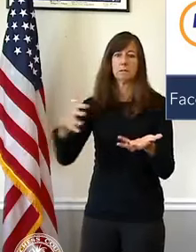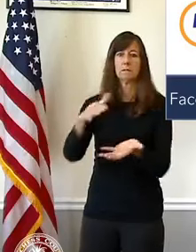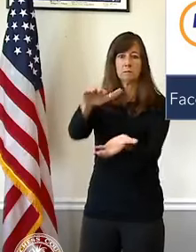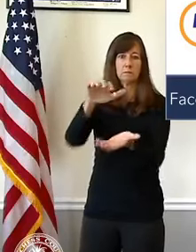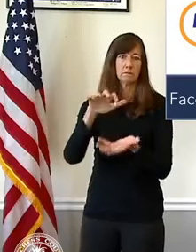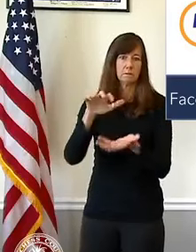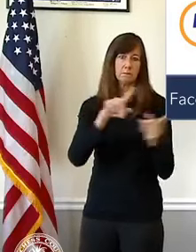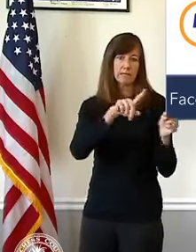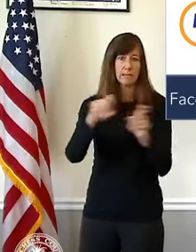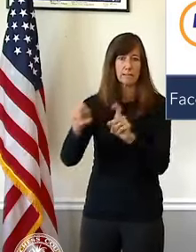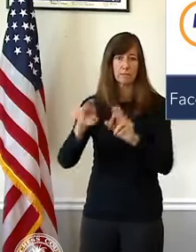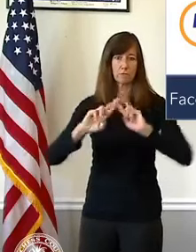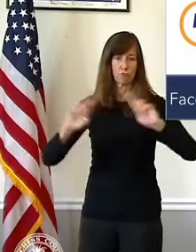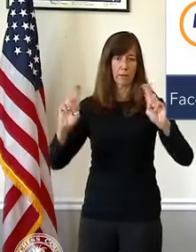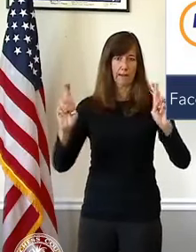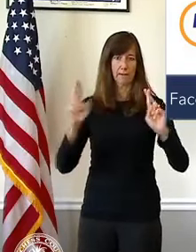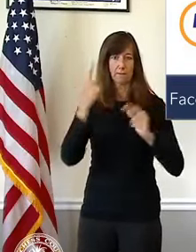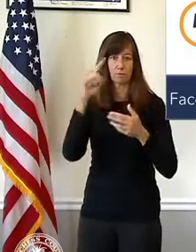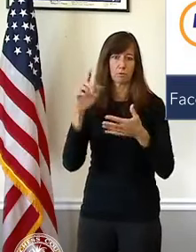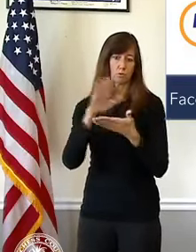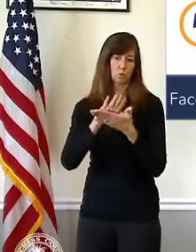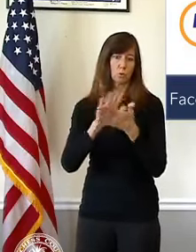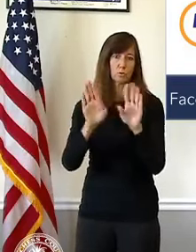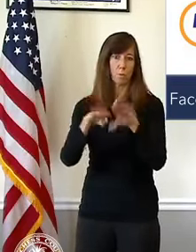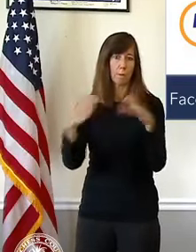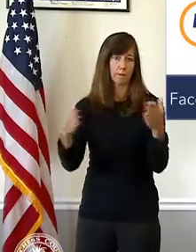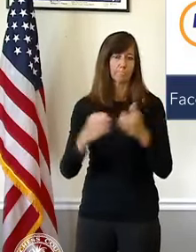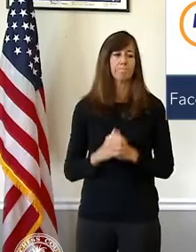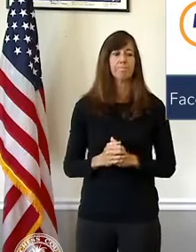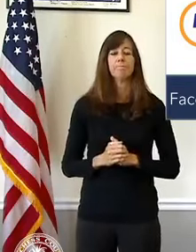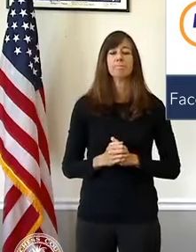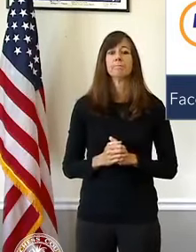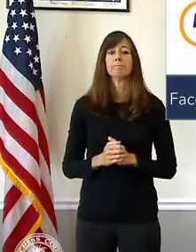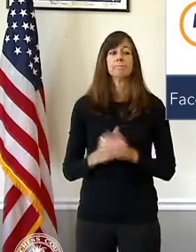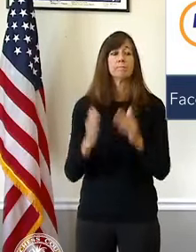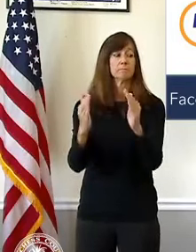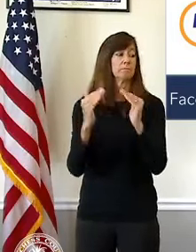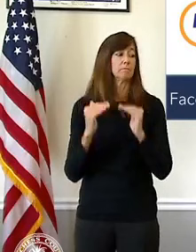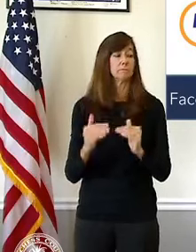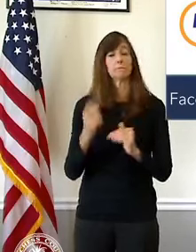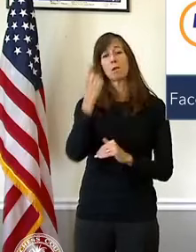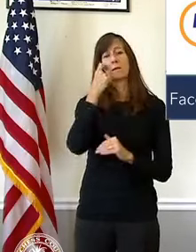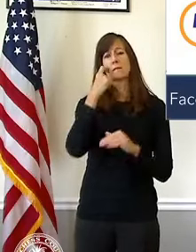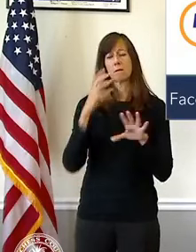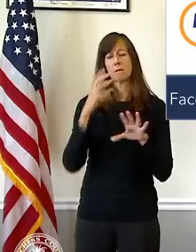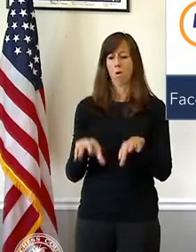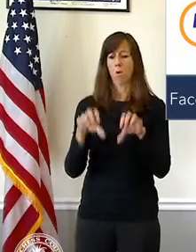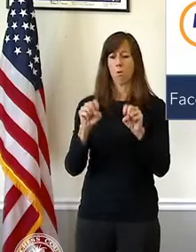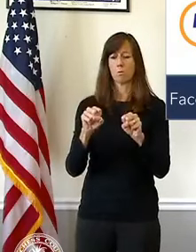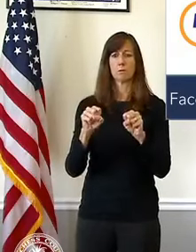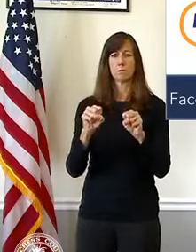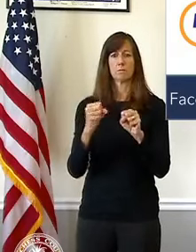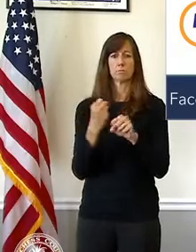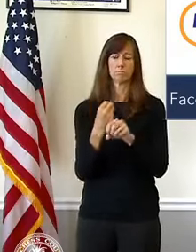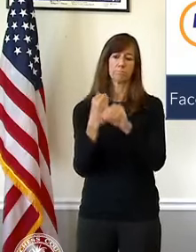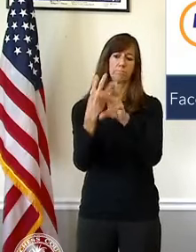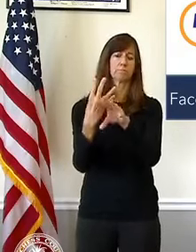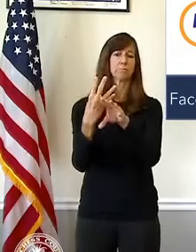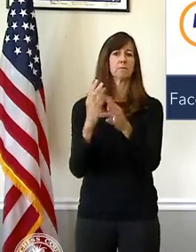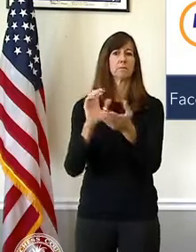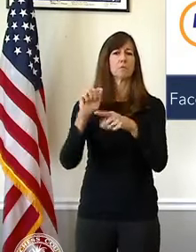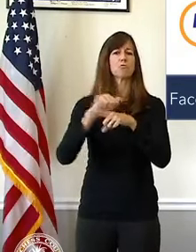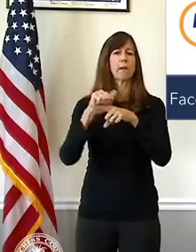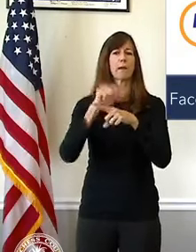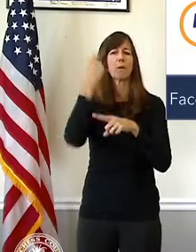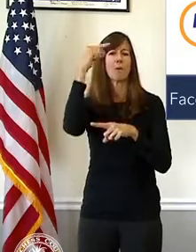those as well. So we've hosted an online training program for school nurses and are continuing